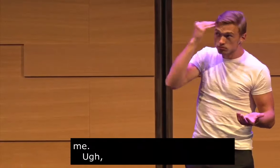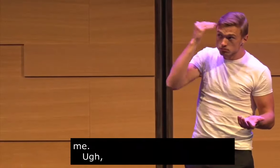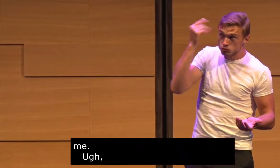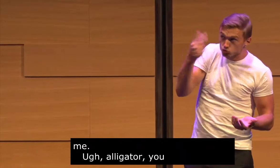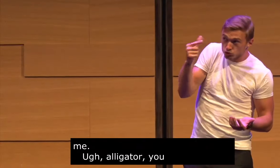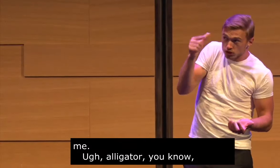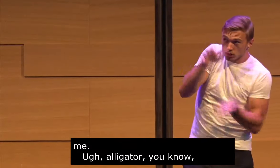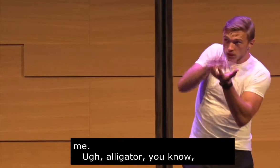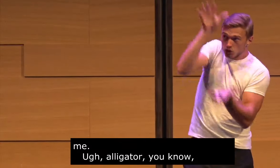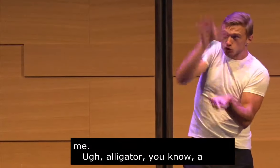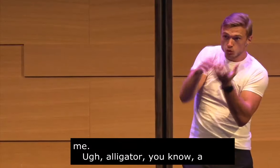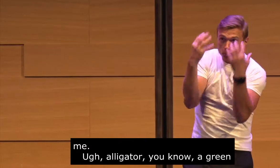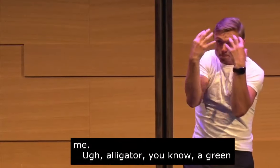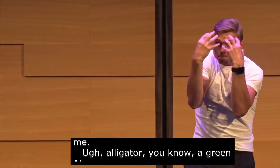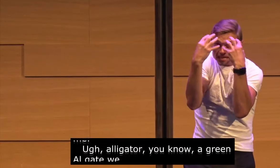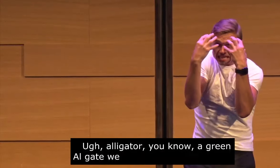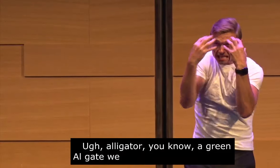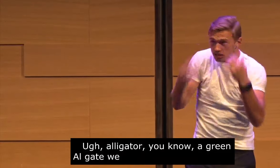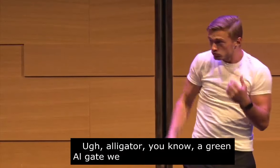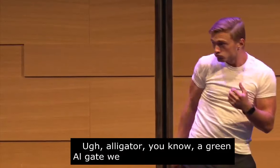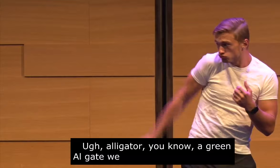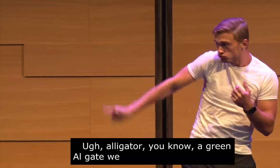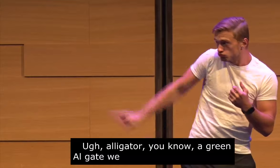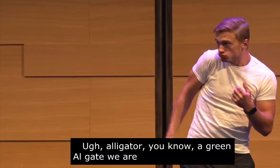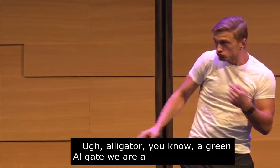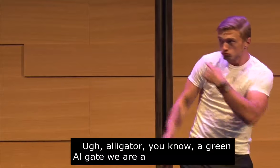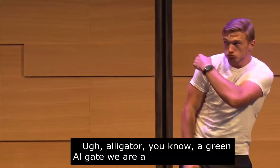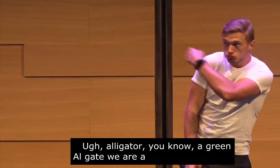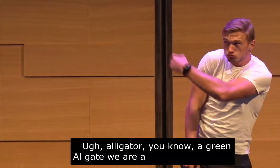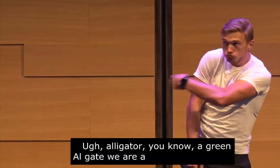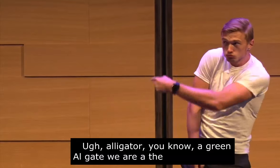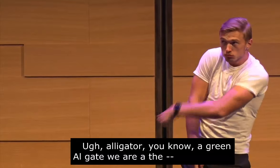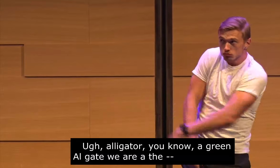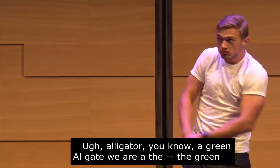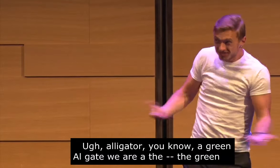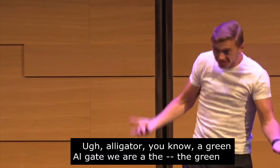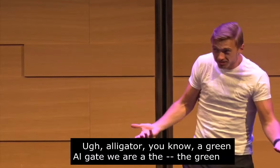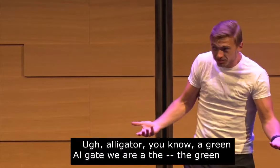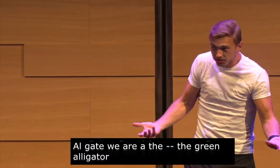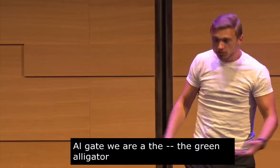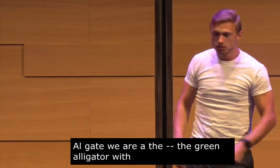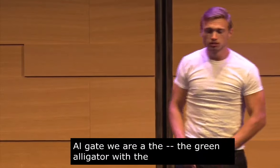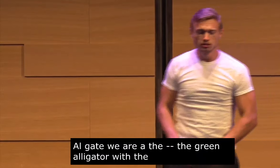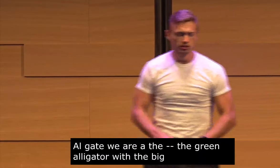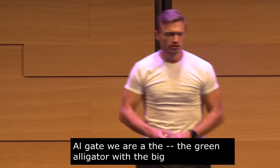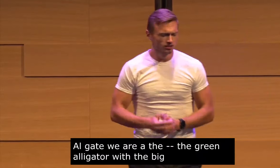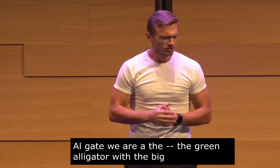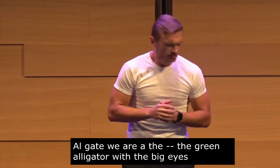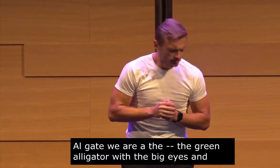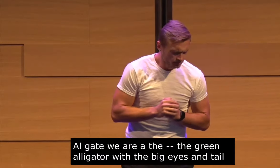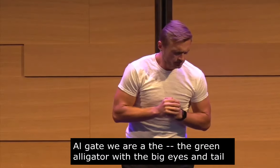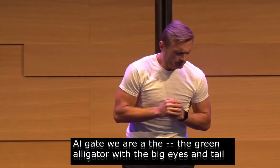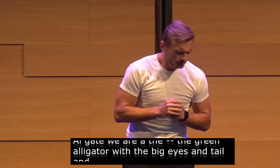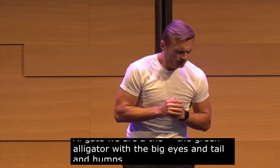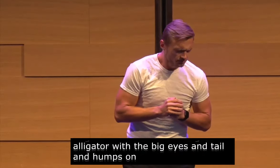Alligator. You know, a green alligator with the big eyes and the big tail with the humps along its back.